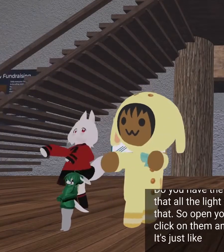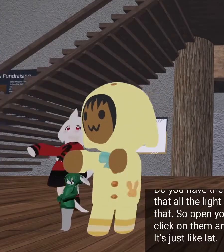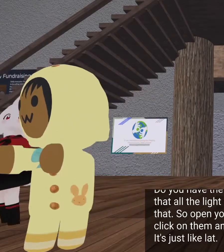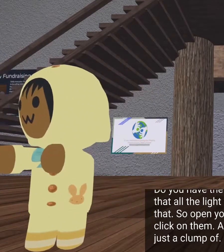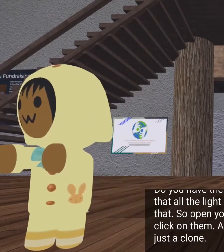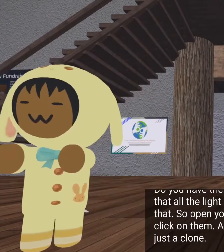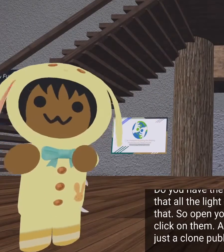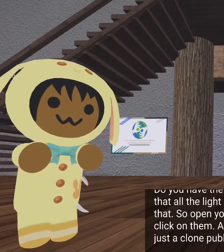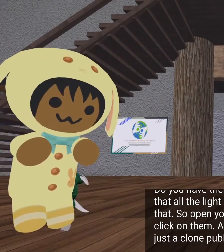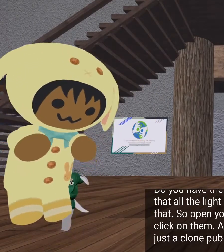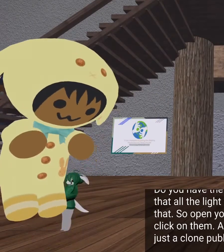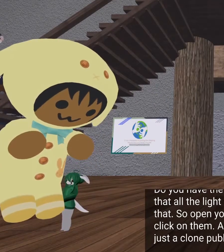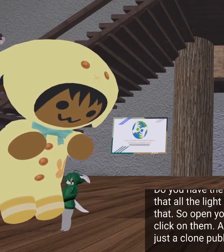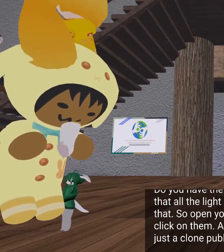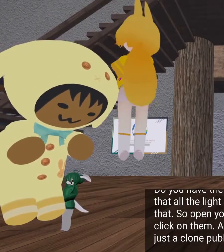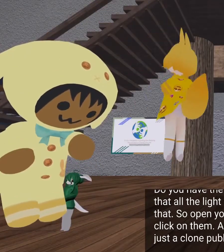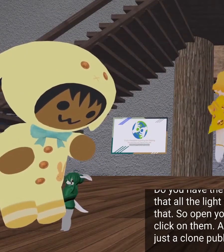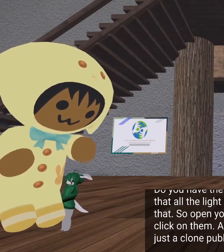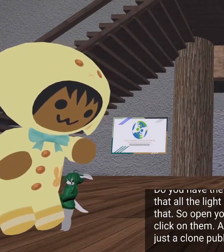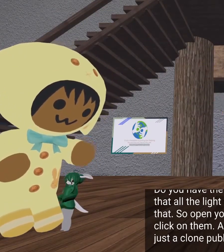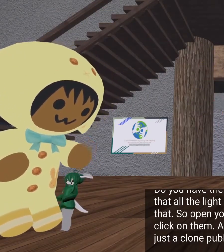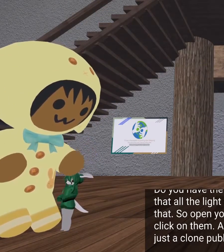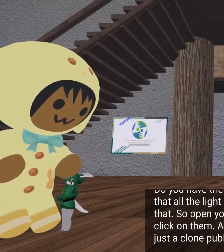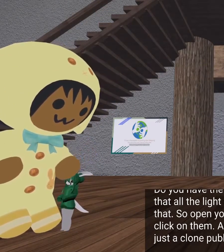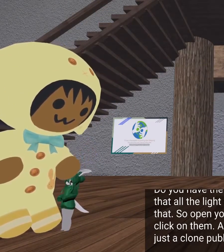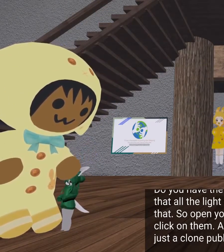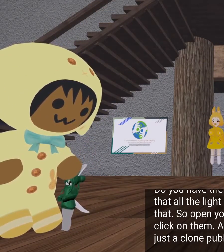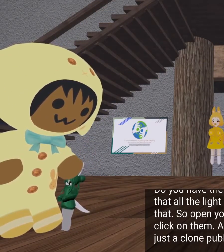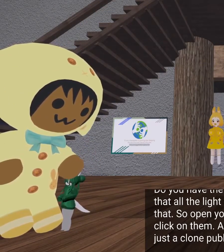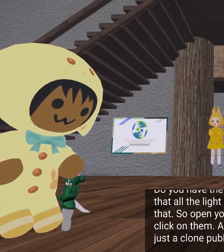avatar. Ah, thank you. I don't like that.